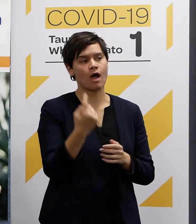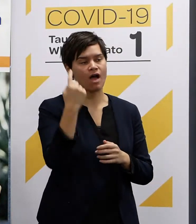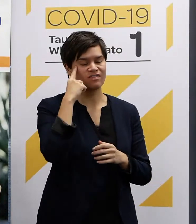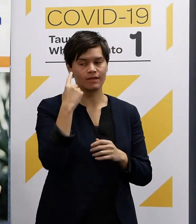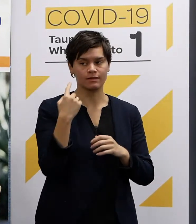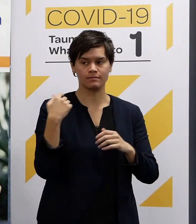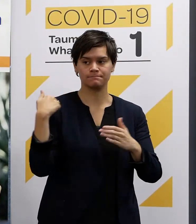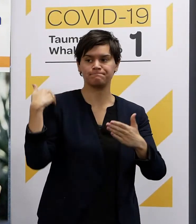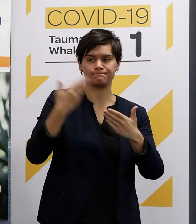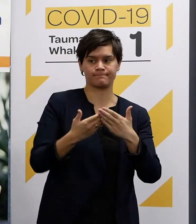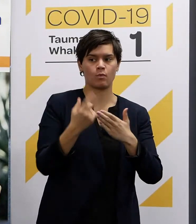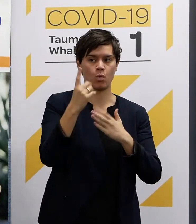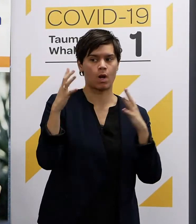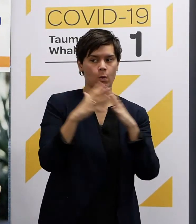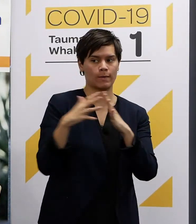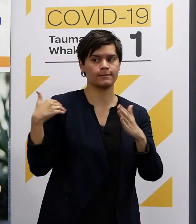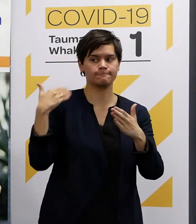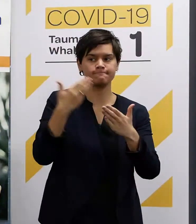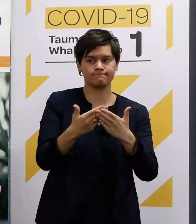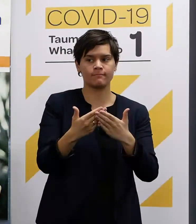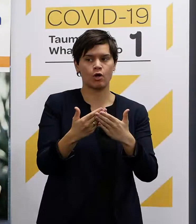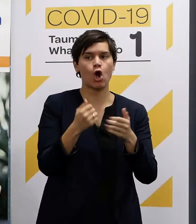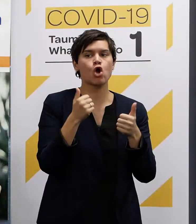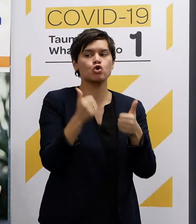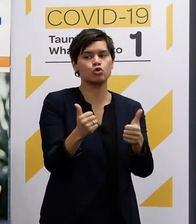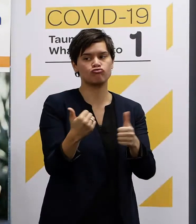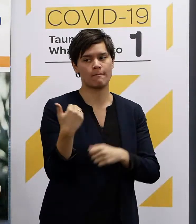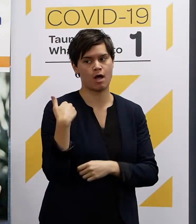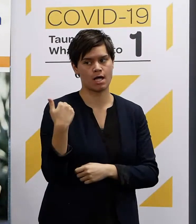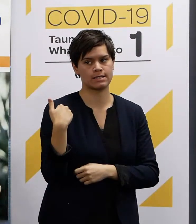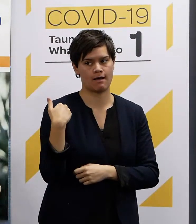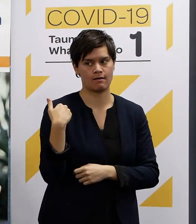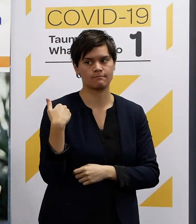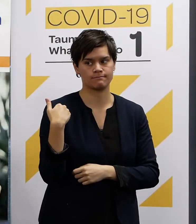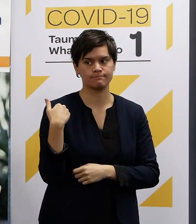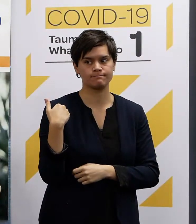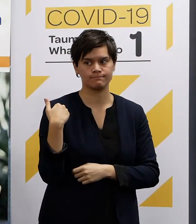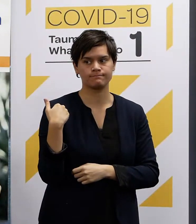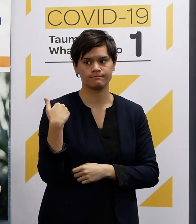all of us that, as we've been saying for some time, we need to remain